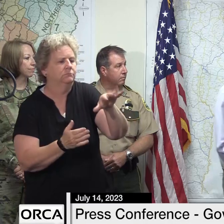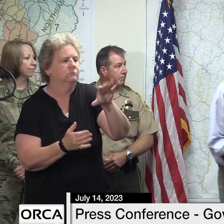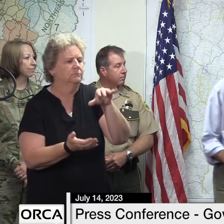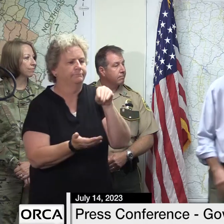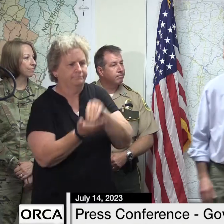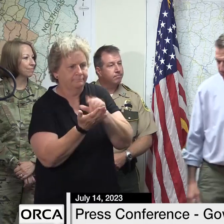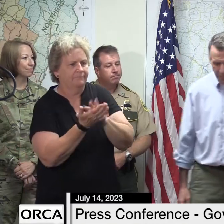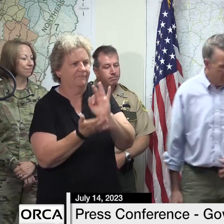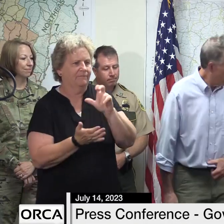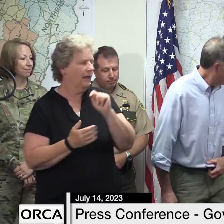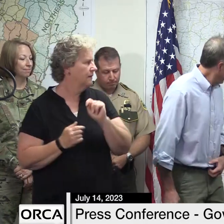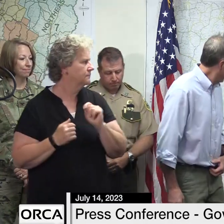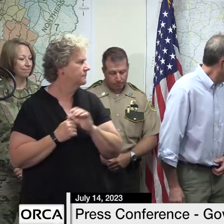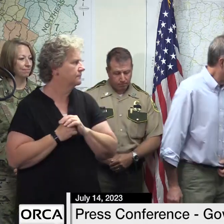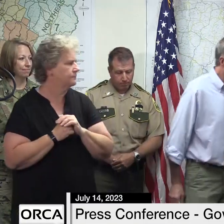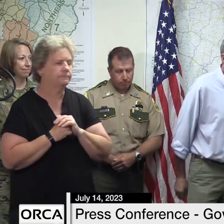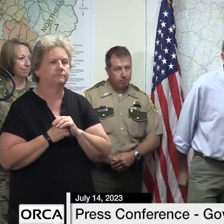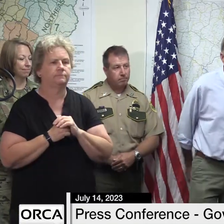Secretary Flynn.